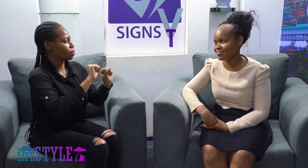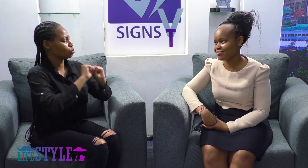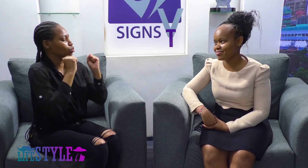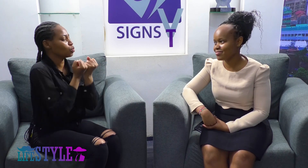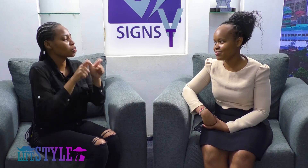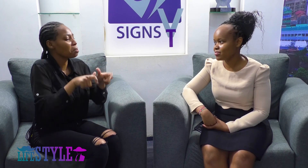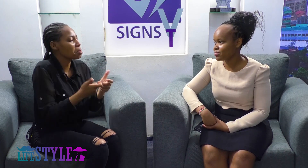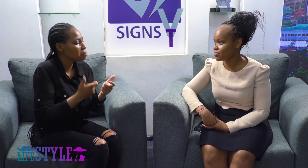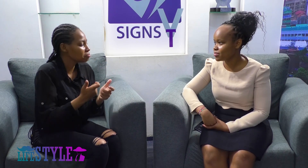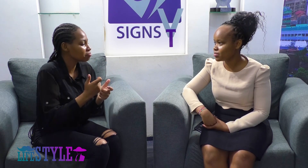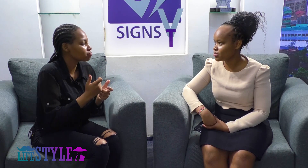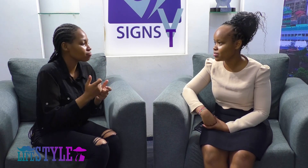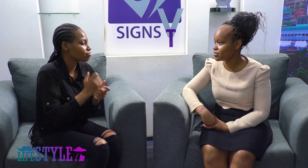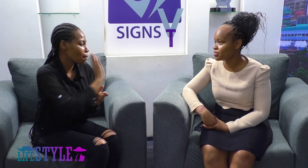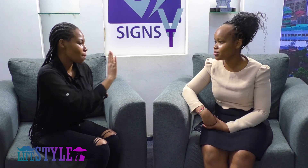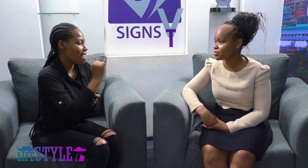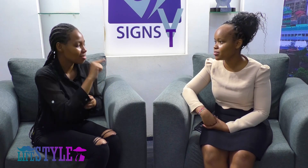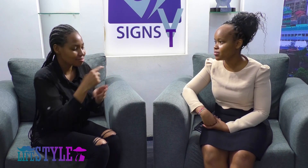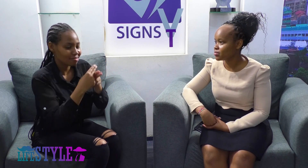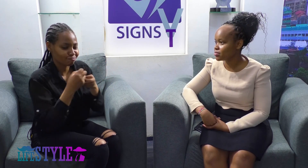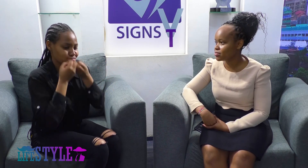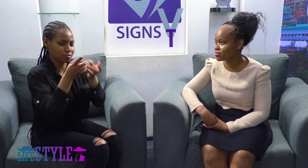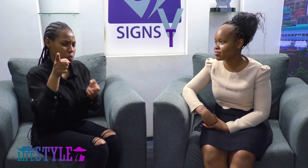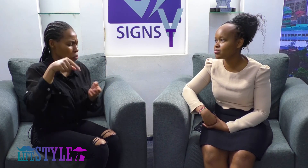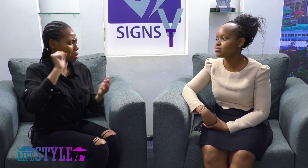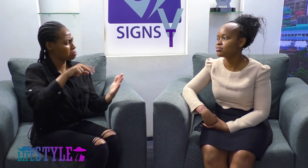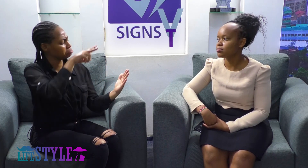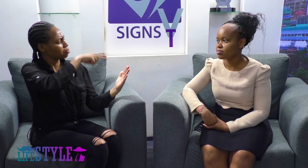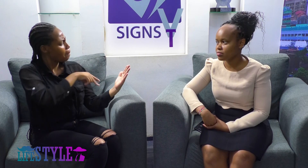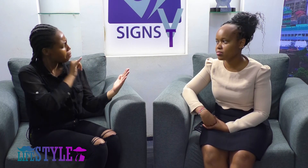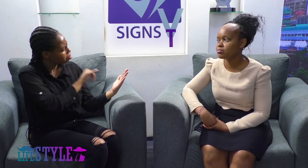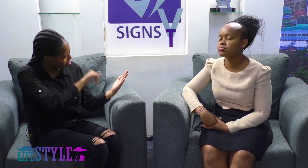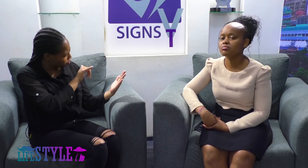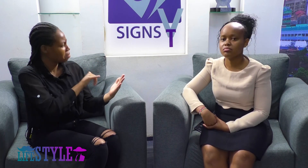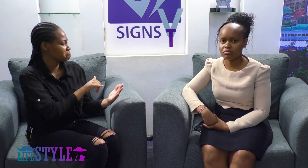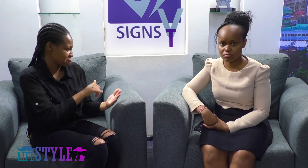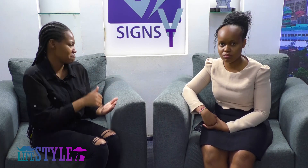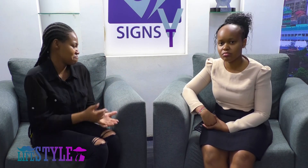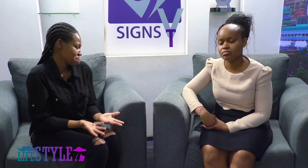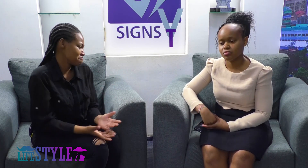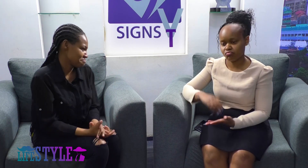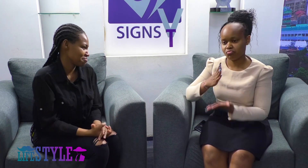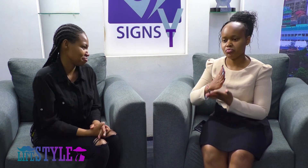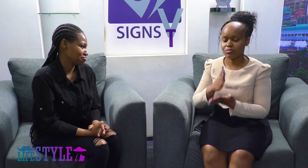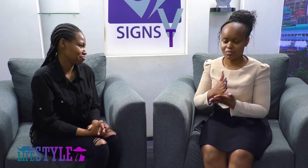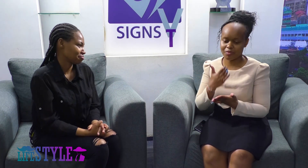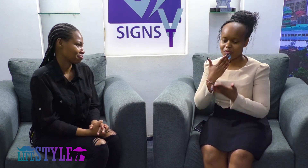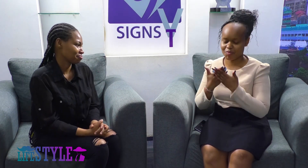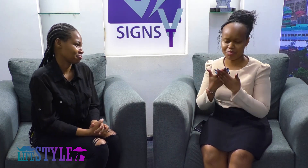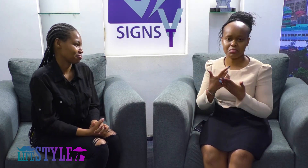stories. So tell us your social media handles so that the viewers can go there and really look what you've